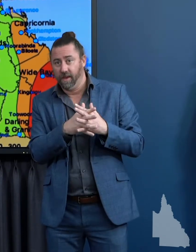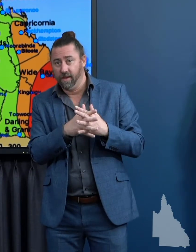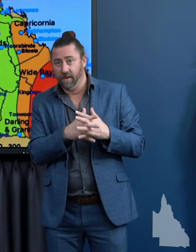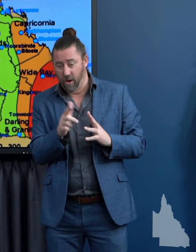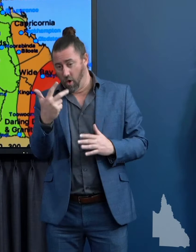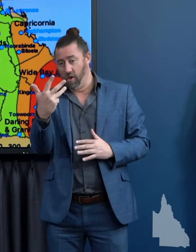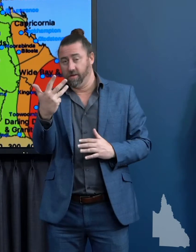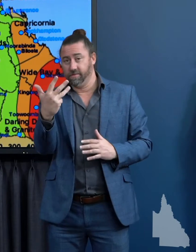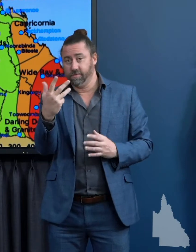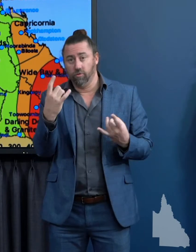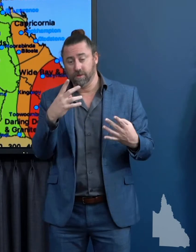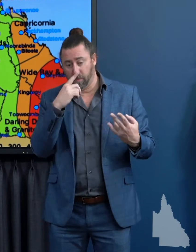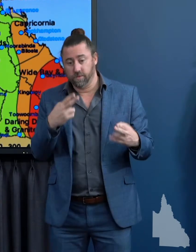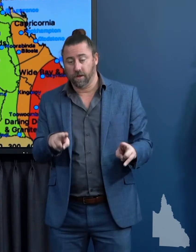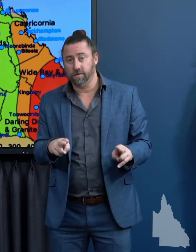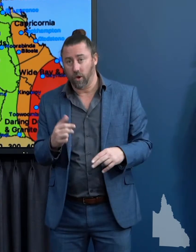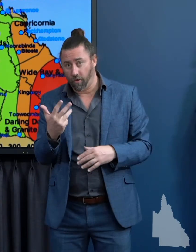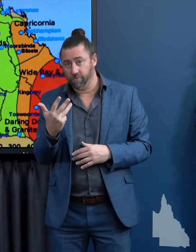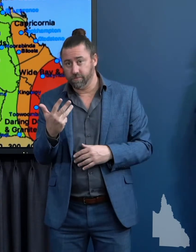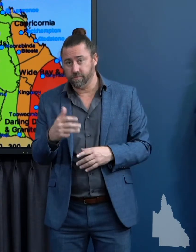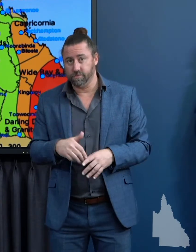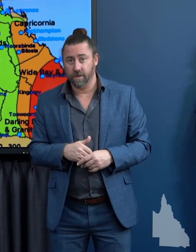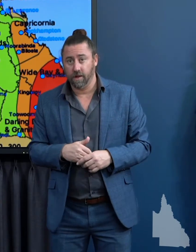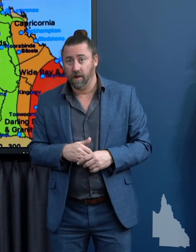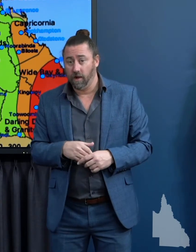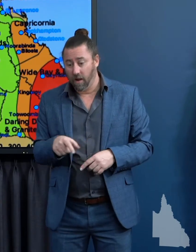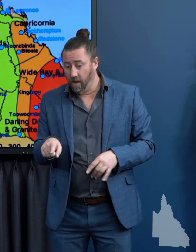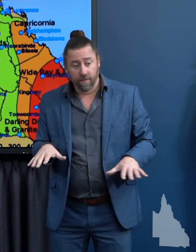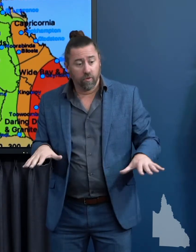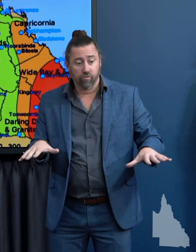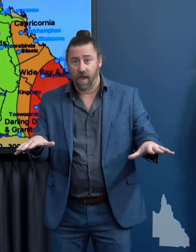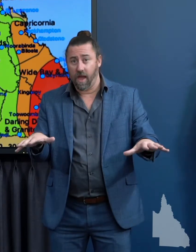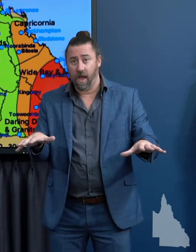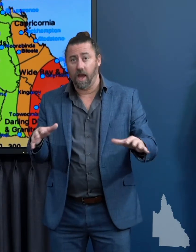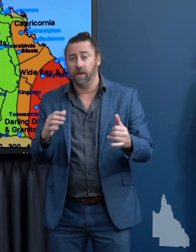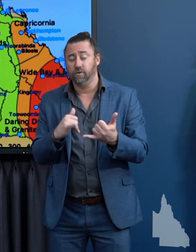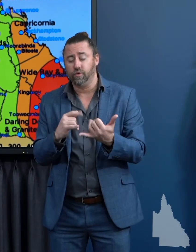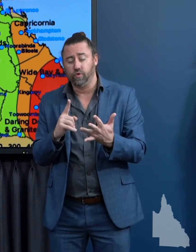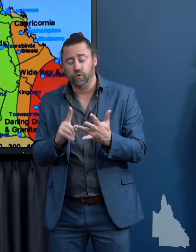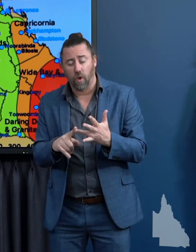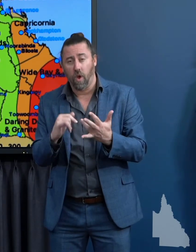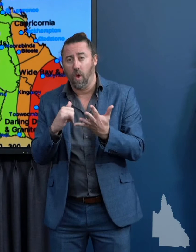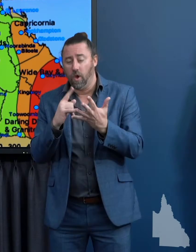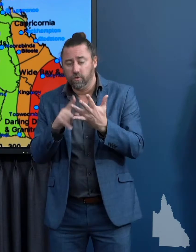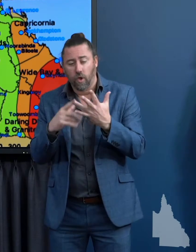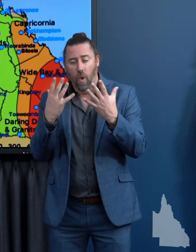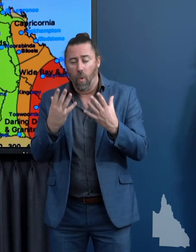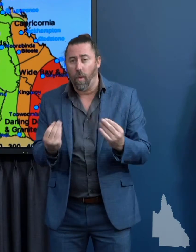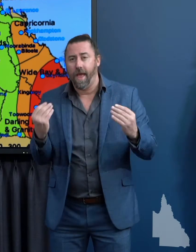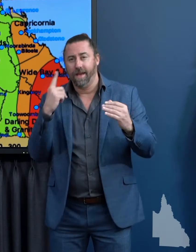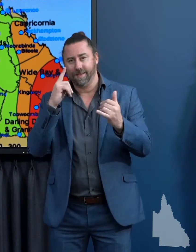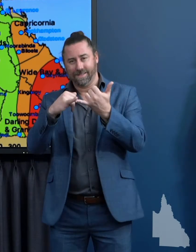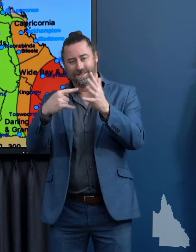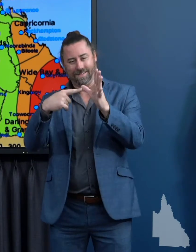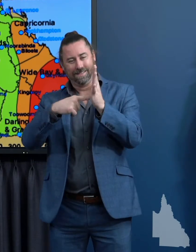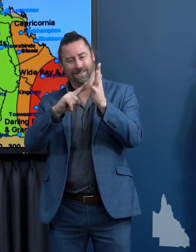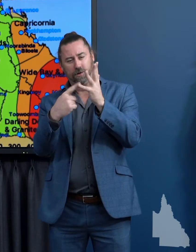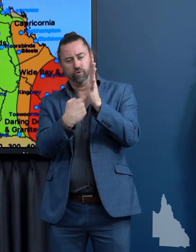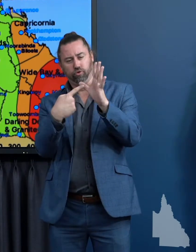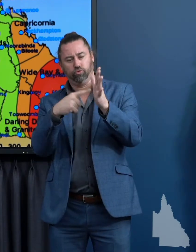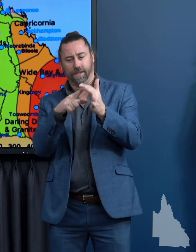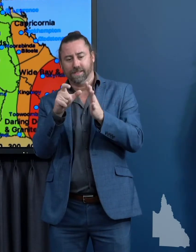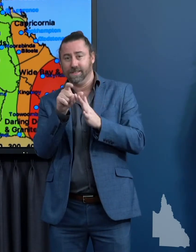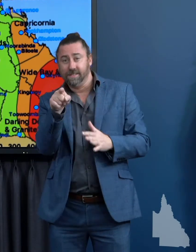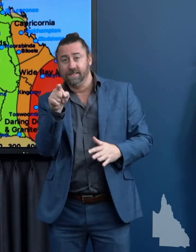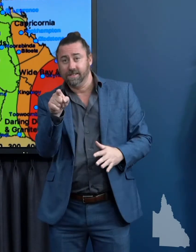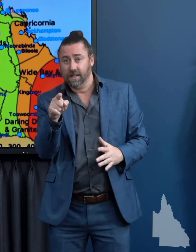week. The ground is extraordinarily saturated, so any rain anywhere,